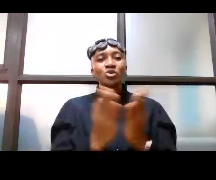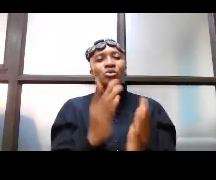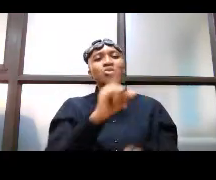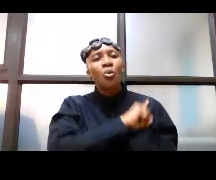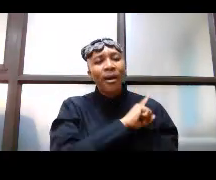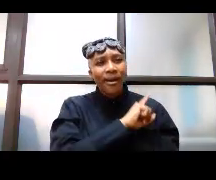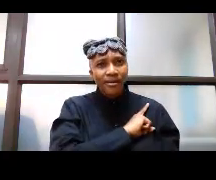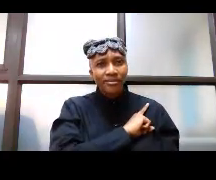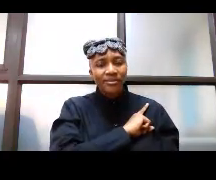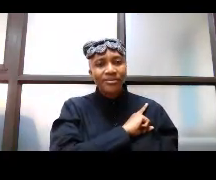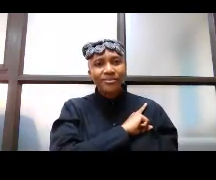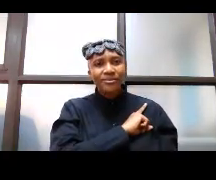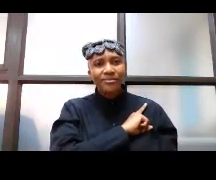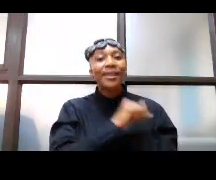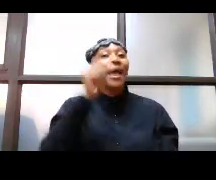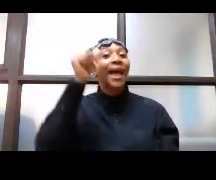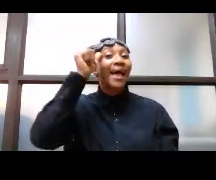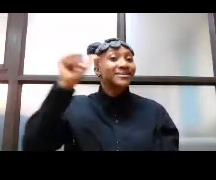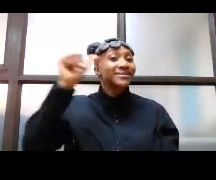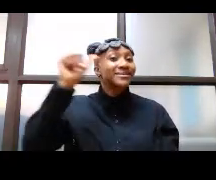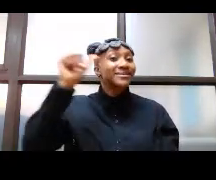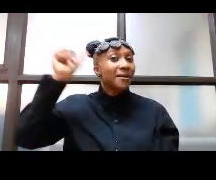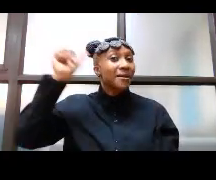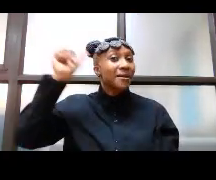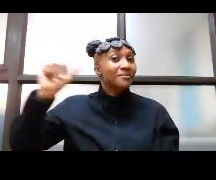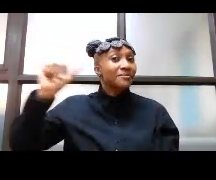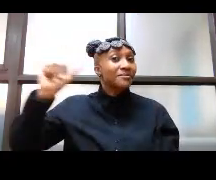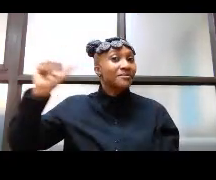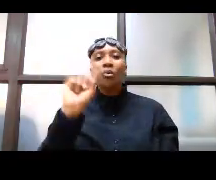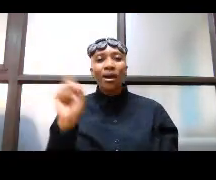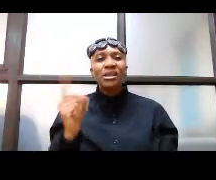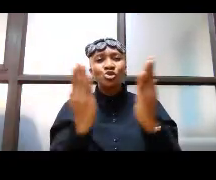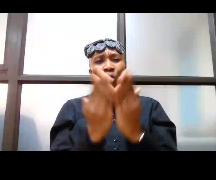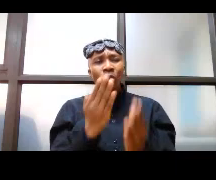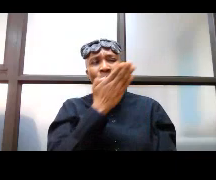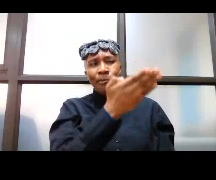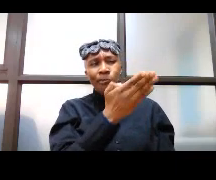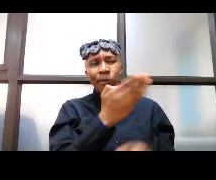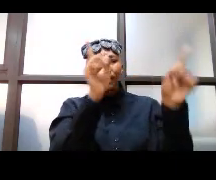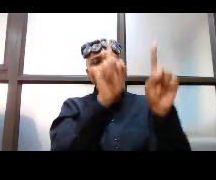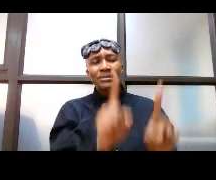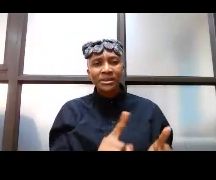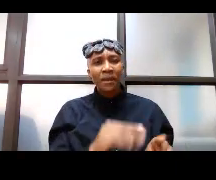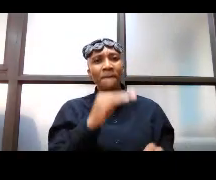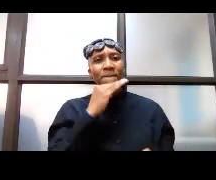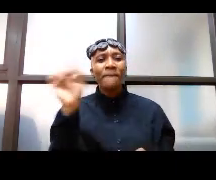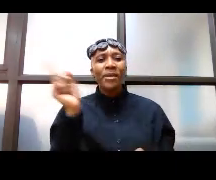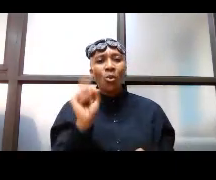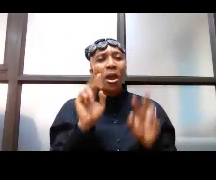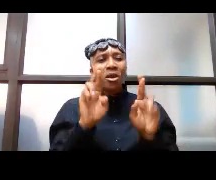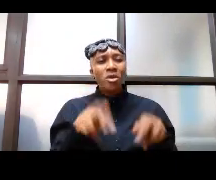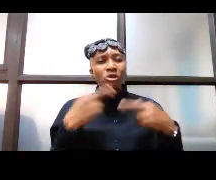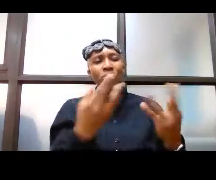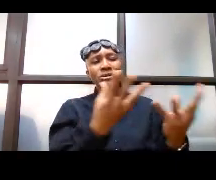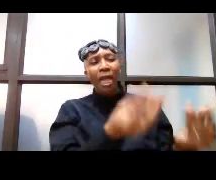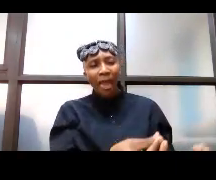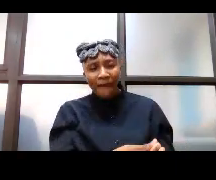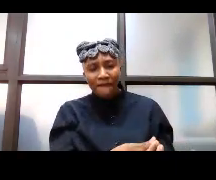purely, again, on the assumption that these schools are well-resourced and